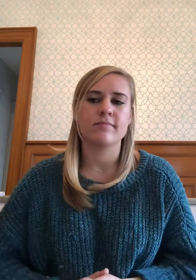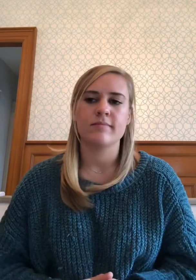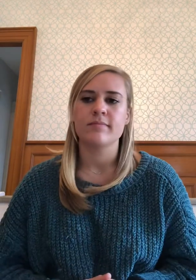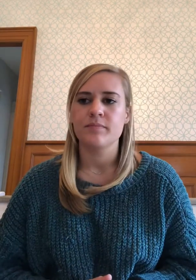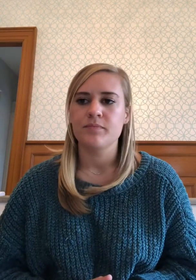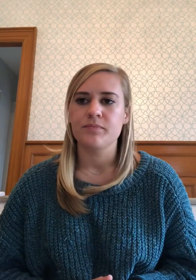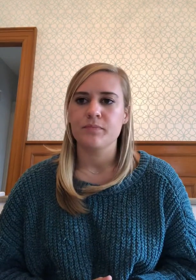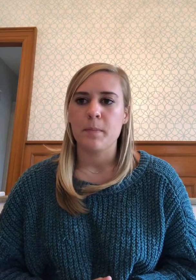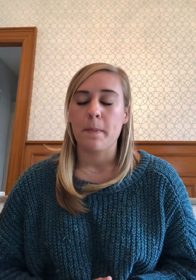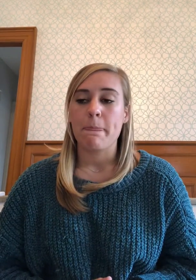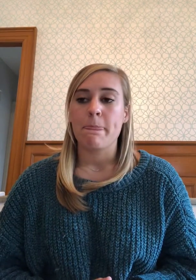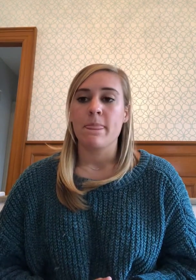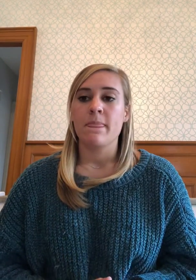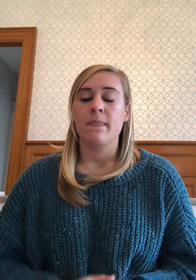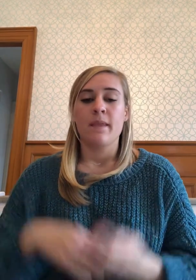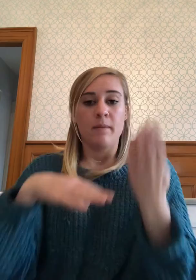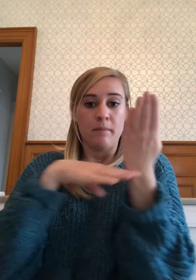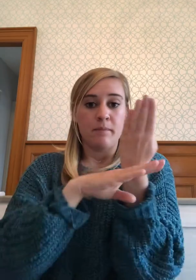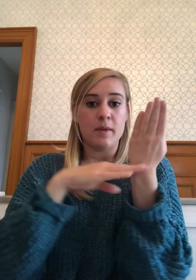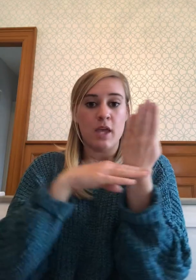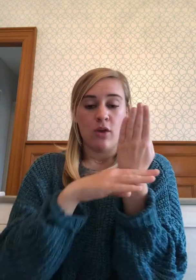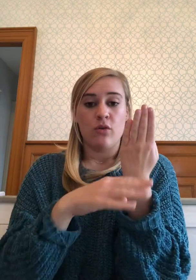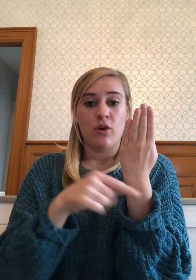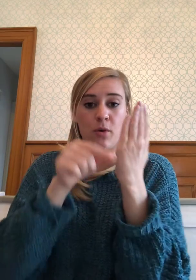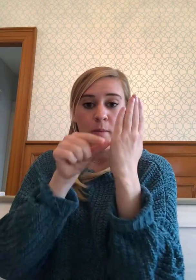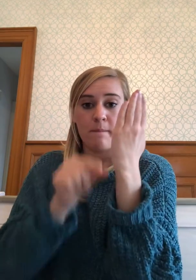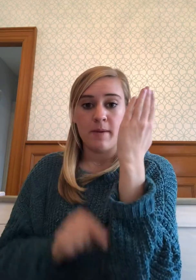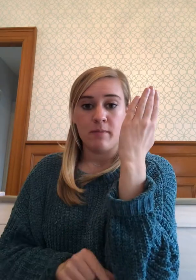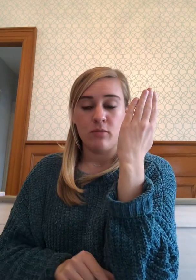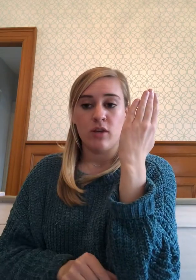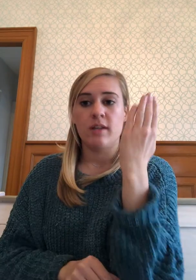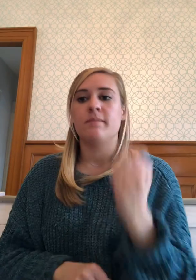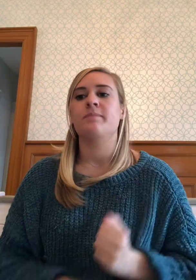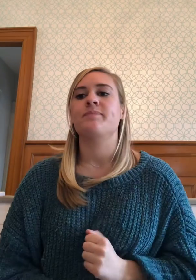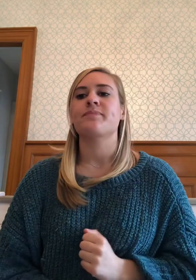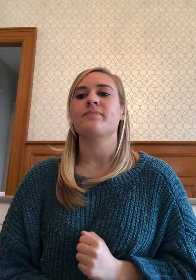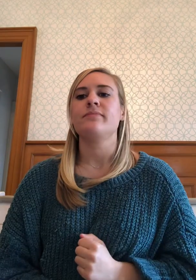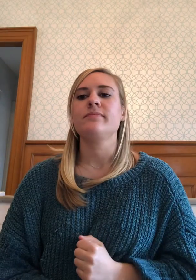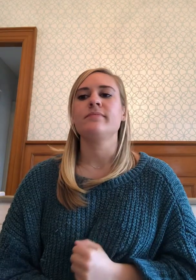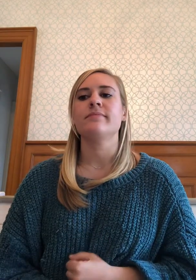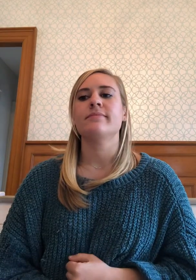The periodontal membrane, source of proliferating cellular elements.